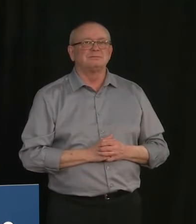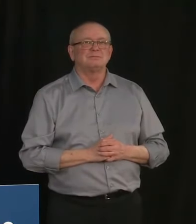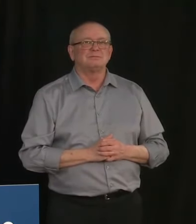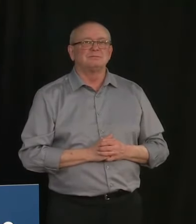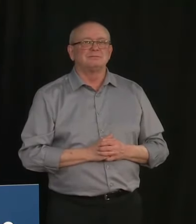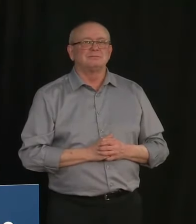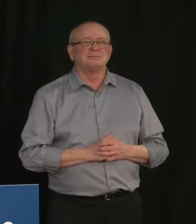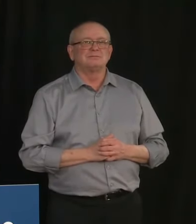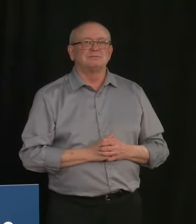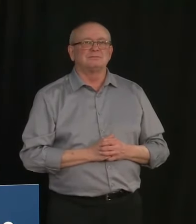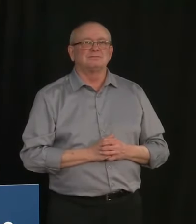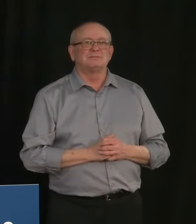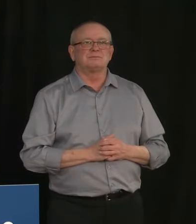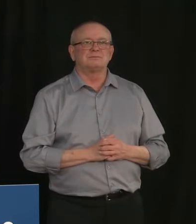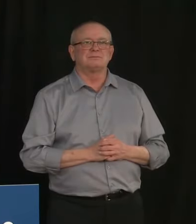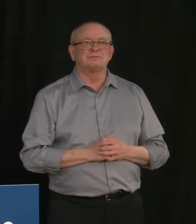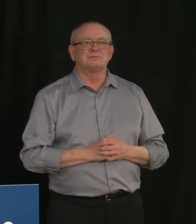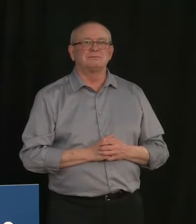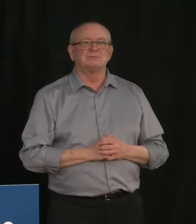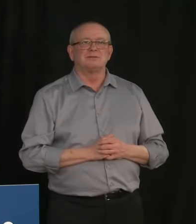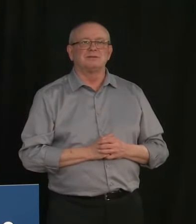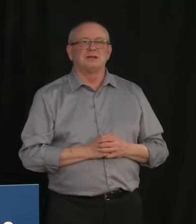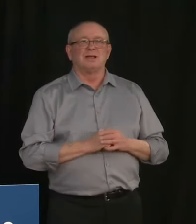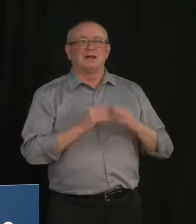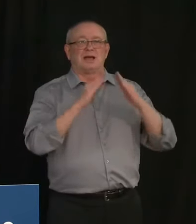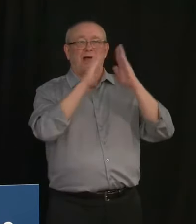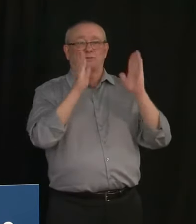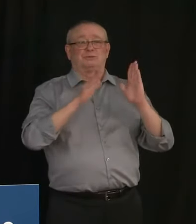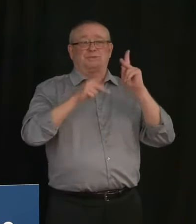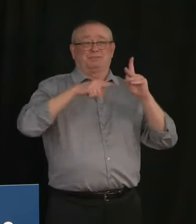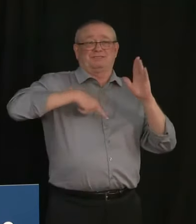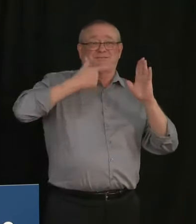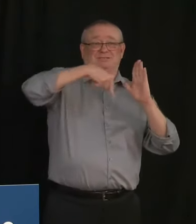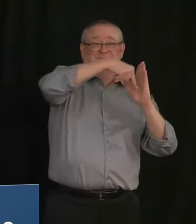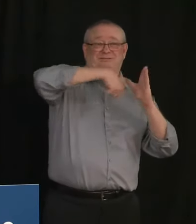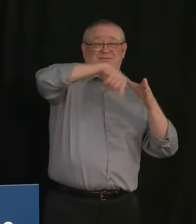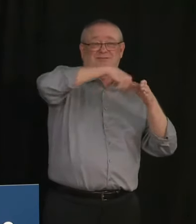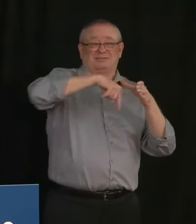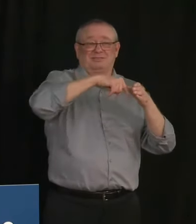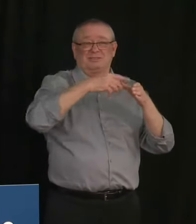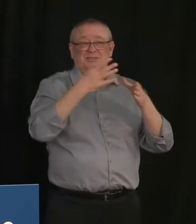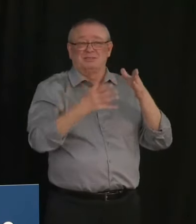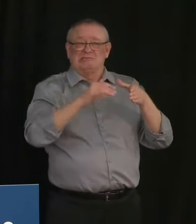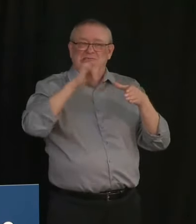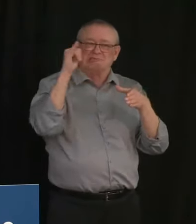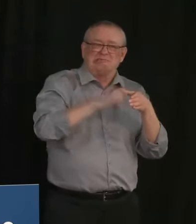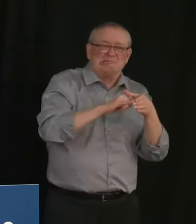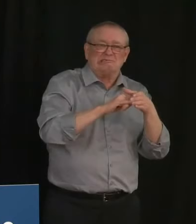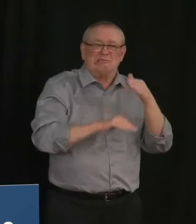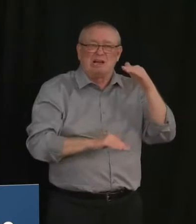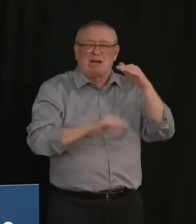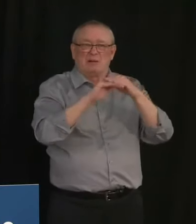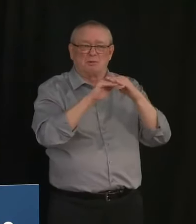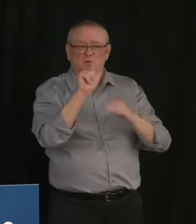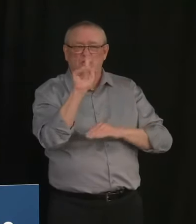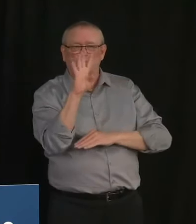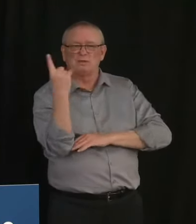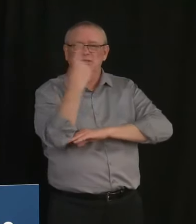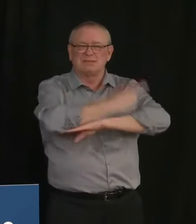the household contacts who may have to quarantine for up to 24 days. Just wondering how confident you are that